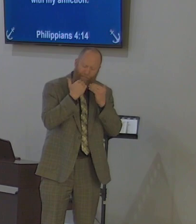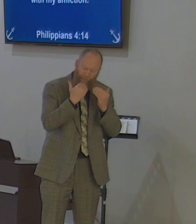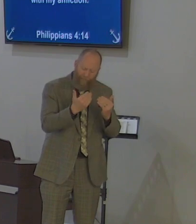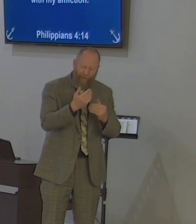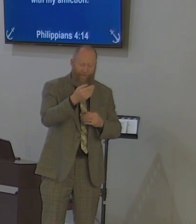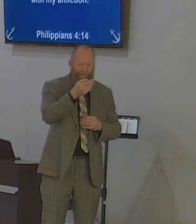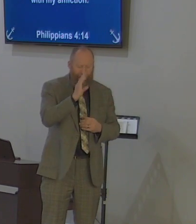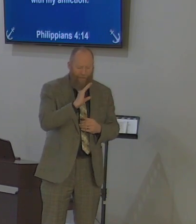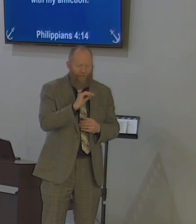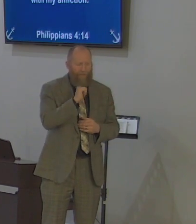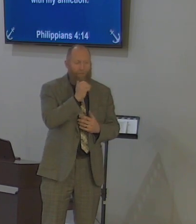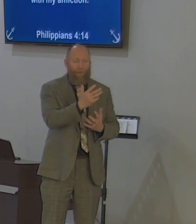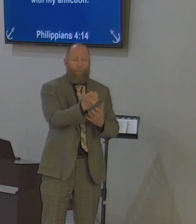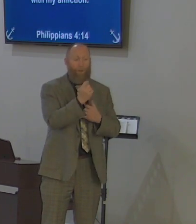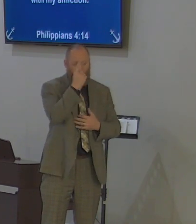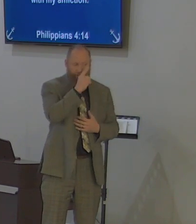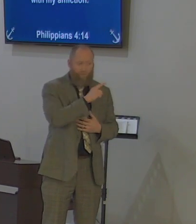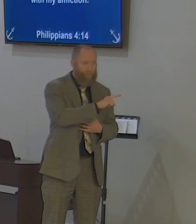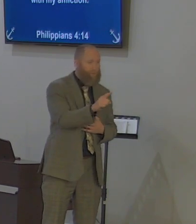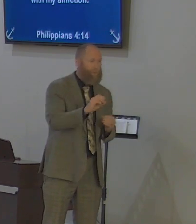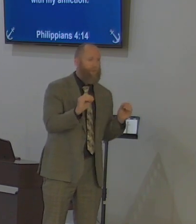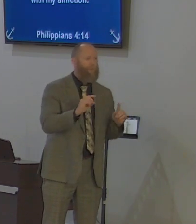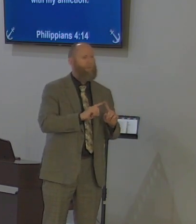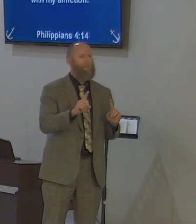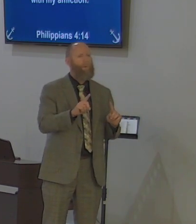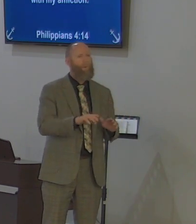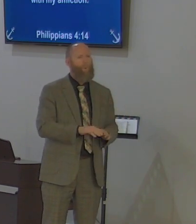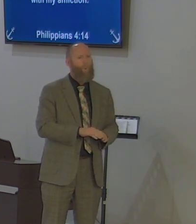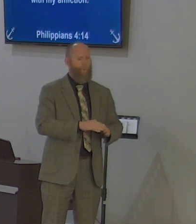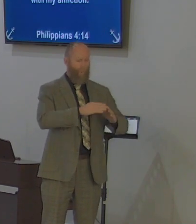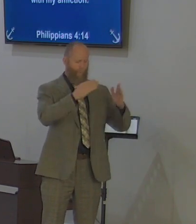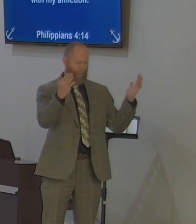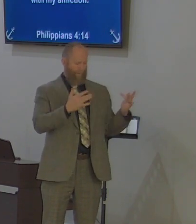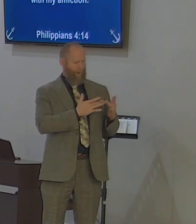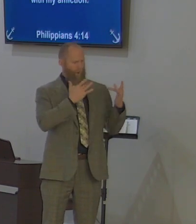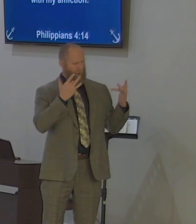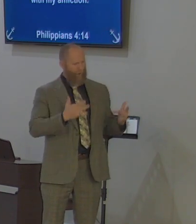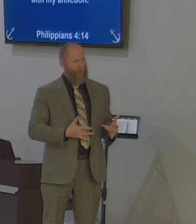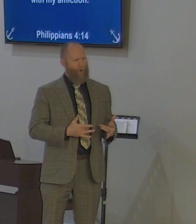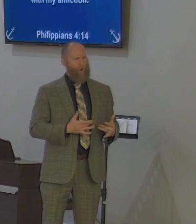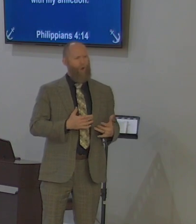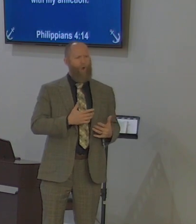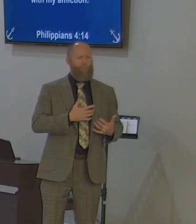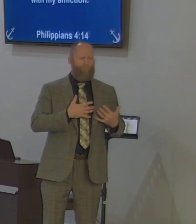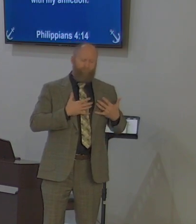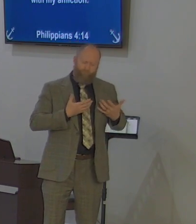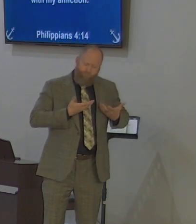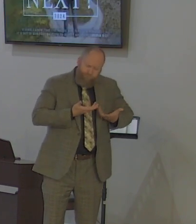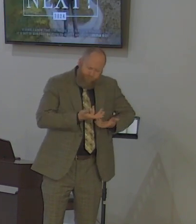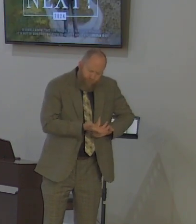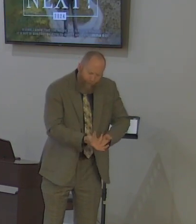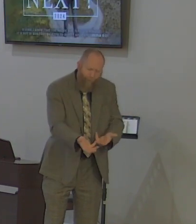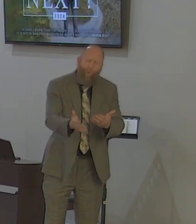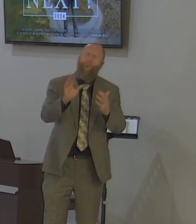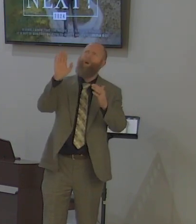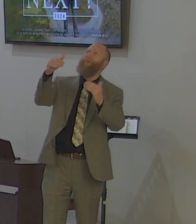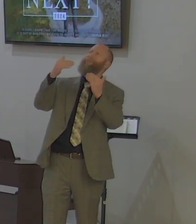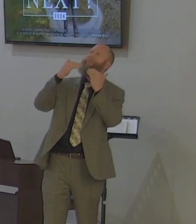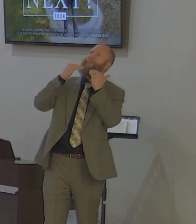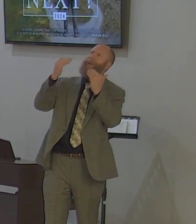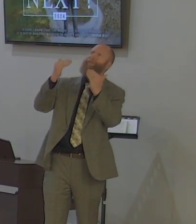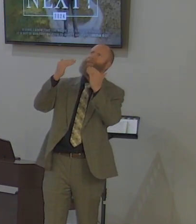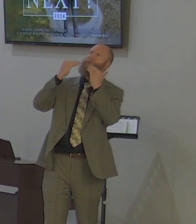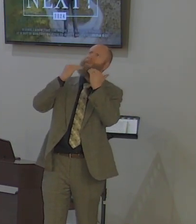telling you to beg him for anything. I'm telling you to pour out your heart in thanksgiving. And do it until you begin to experience